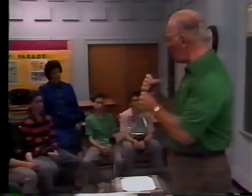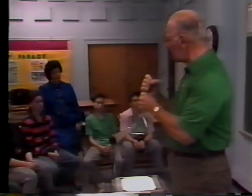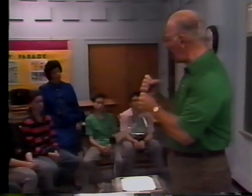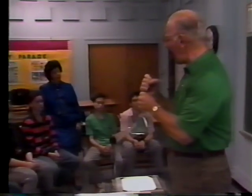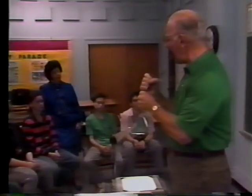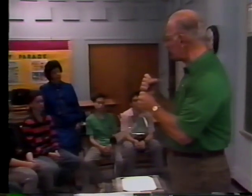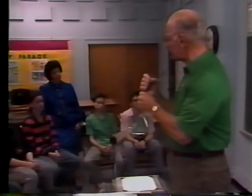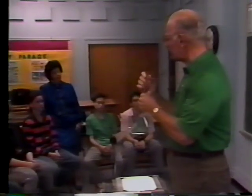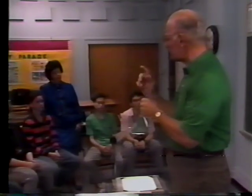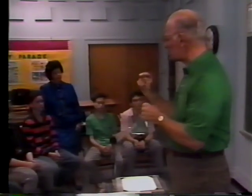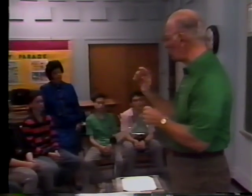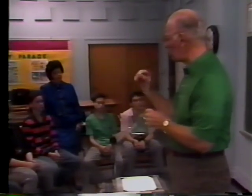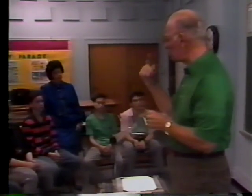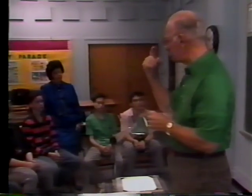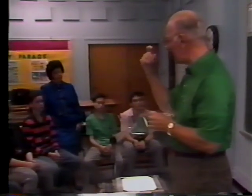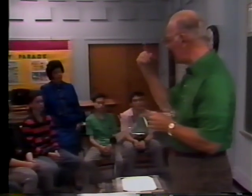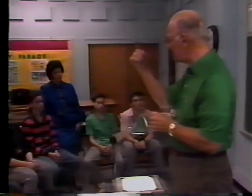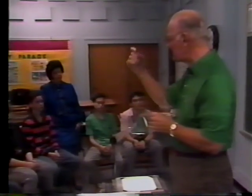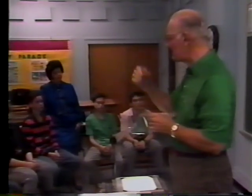Hold fast to dreams.